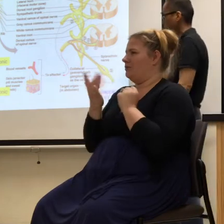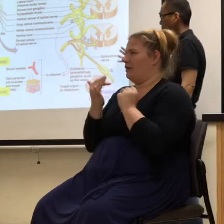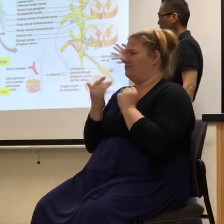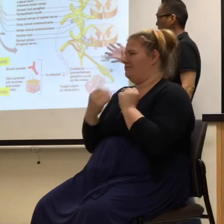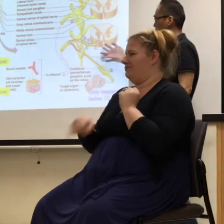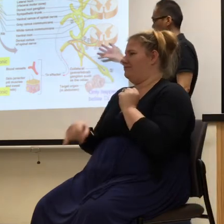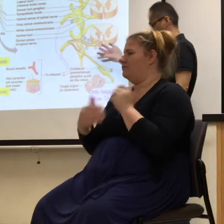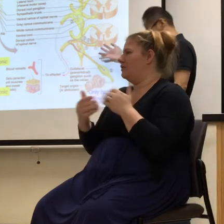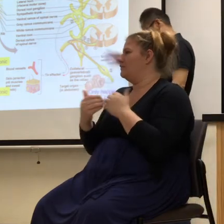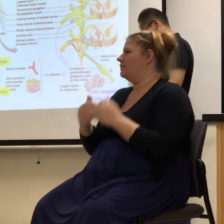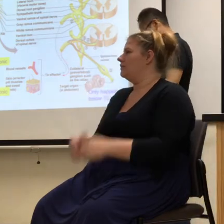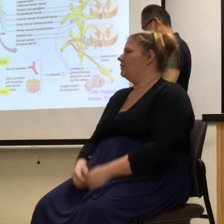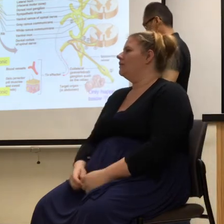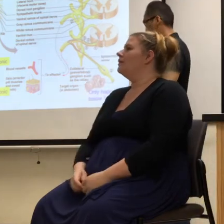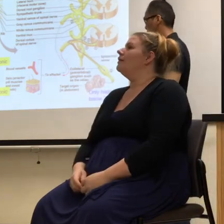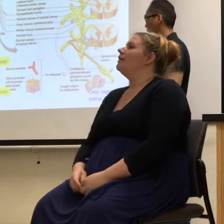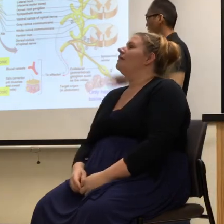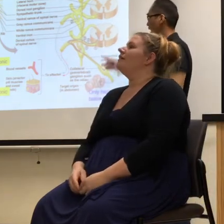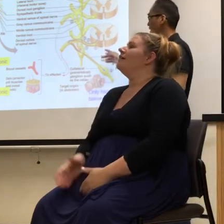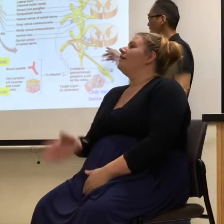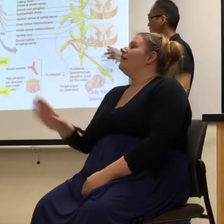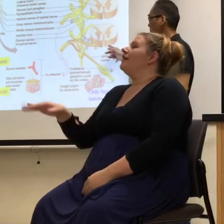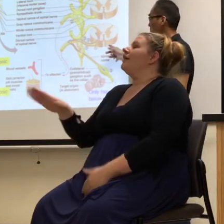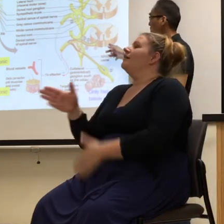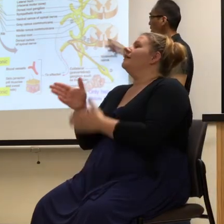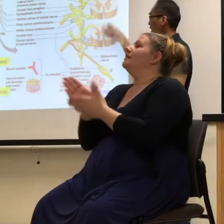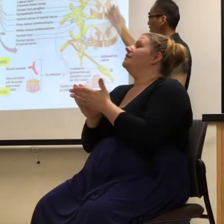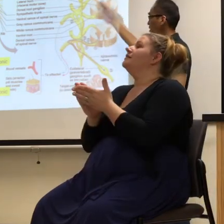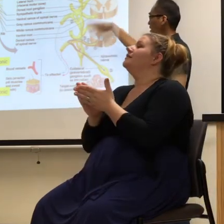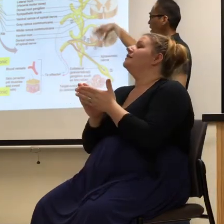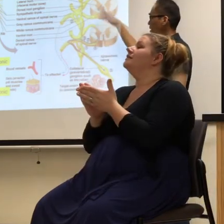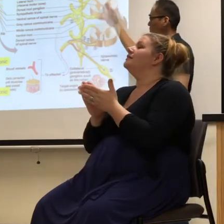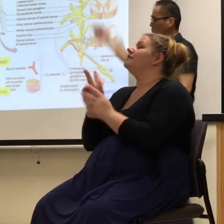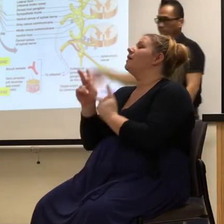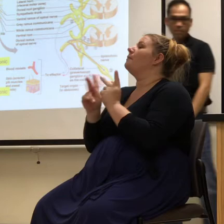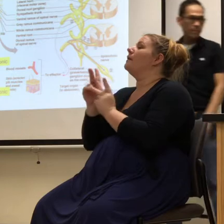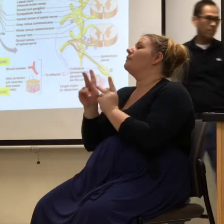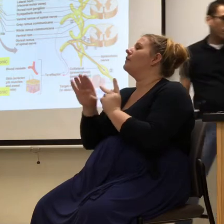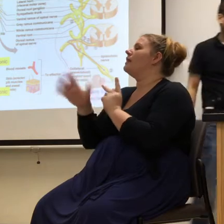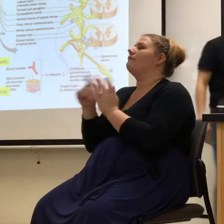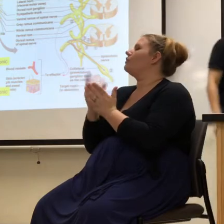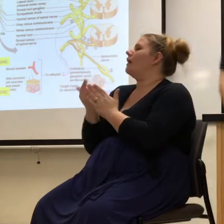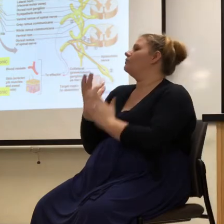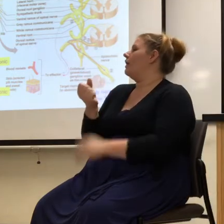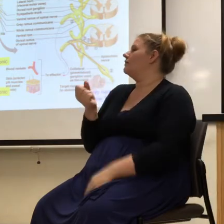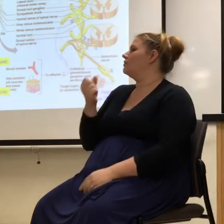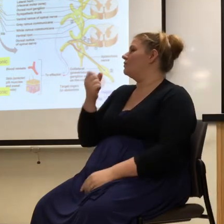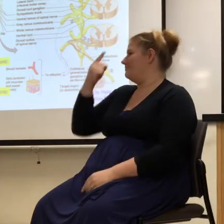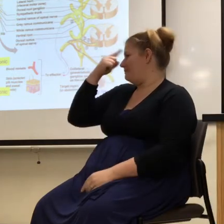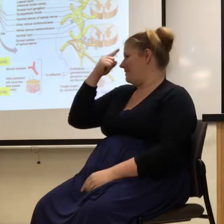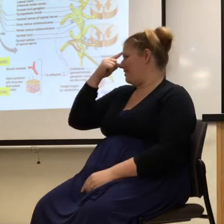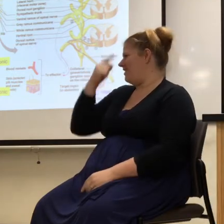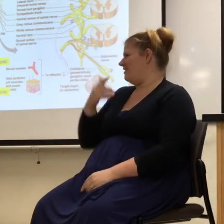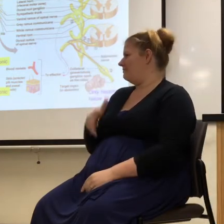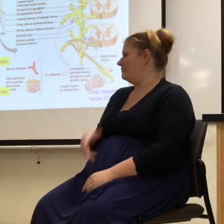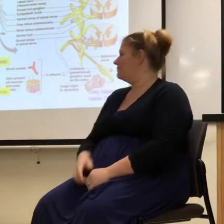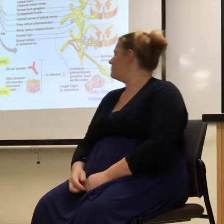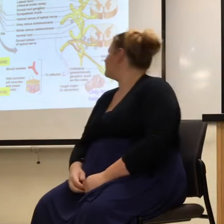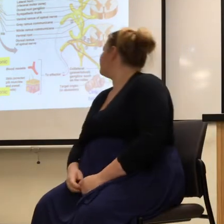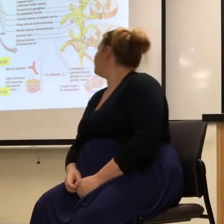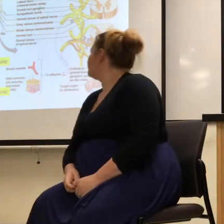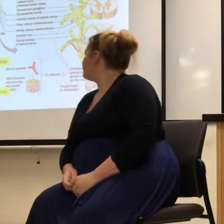spend some time looking at this figure when you study for your test. It's the same organization as we've been talking